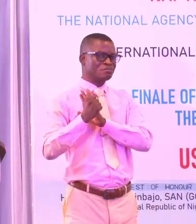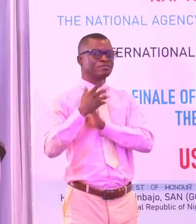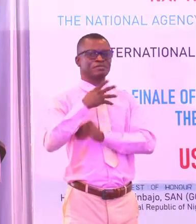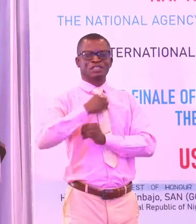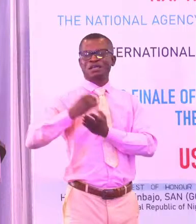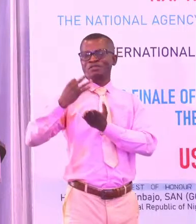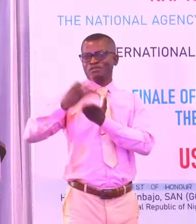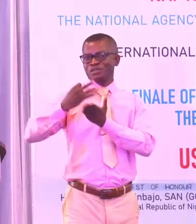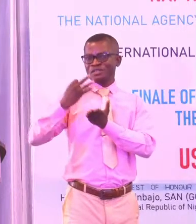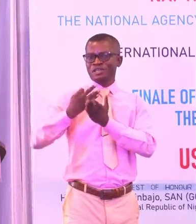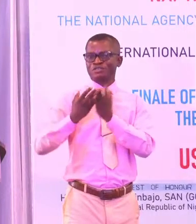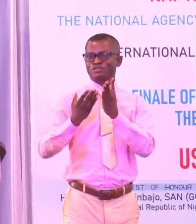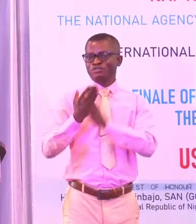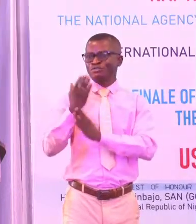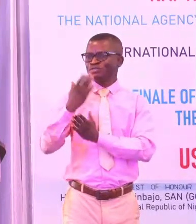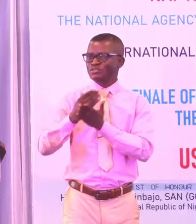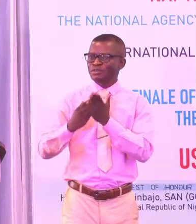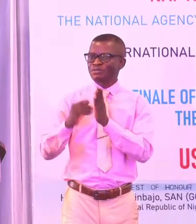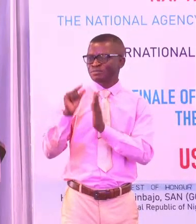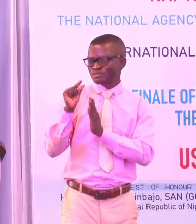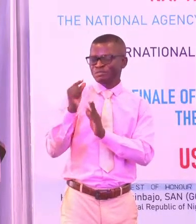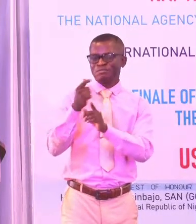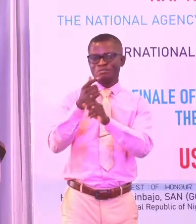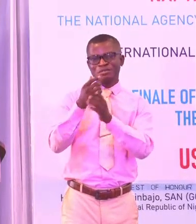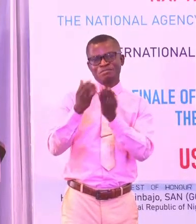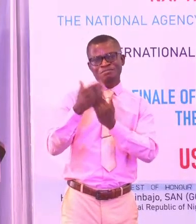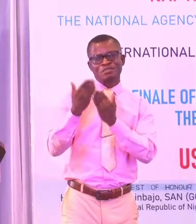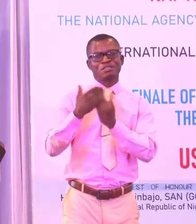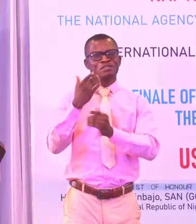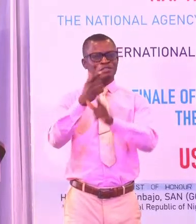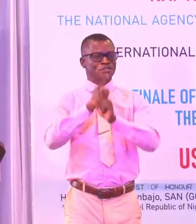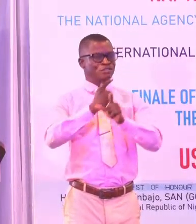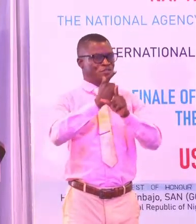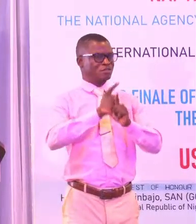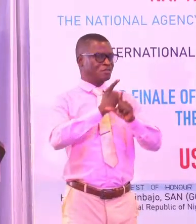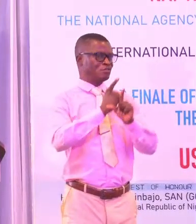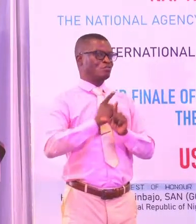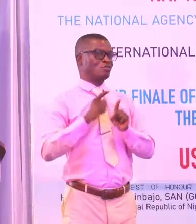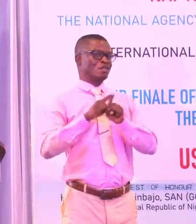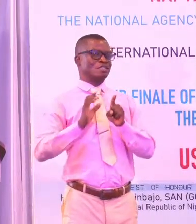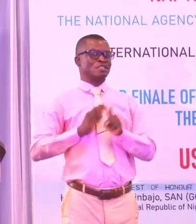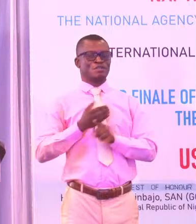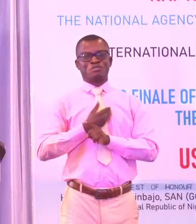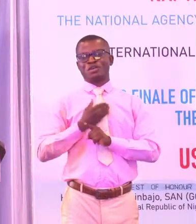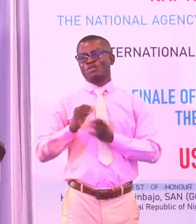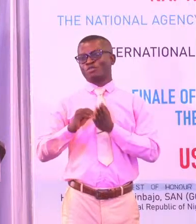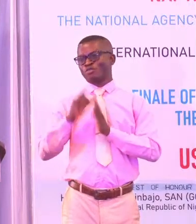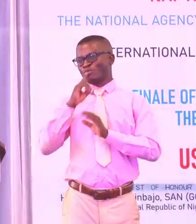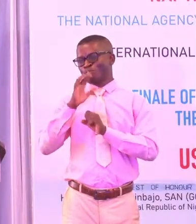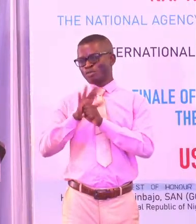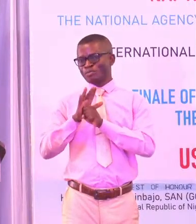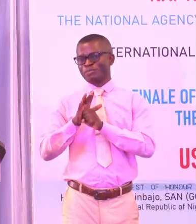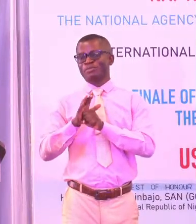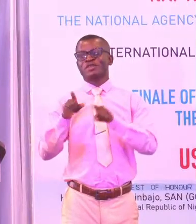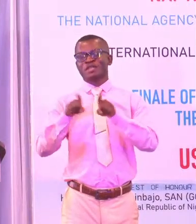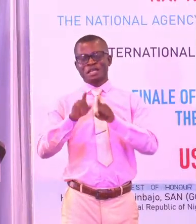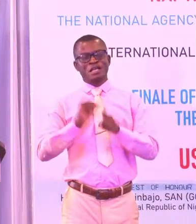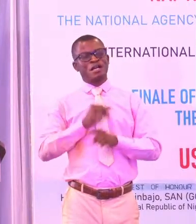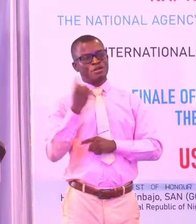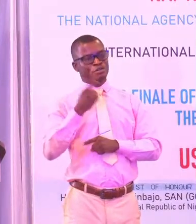financing through sub-loans with very flexible repayments as our own commitment. And like I always say, when these